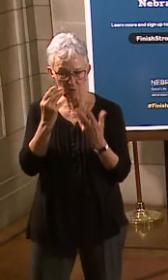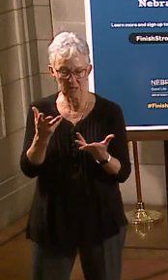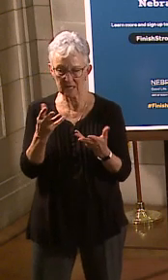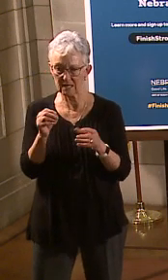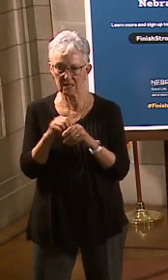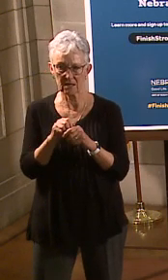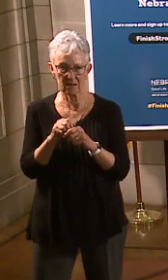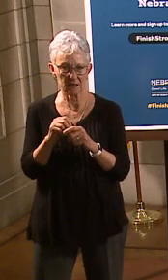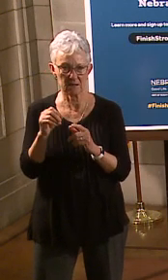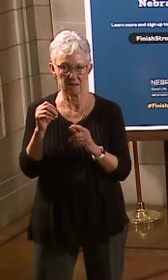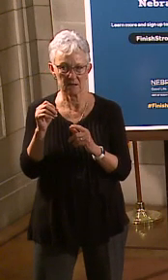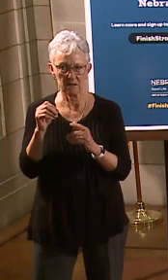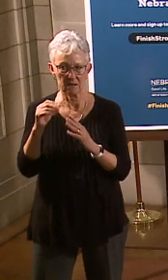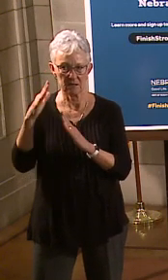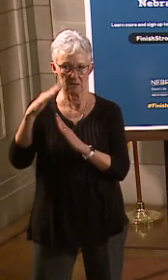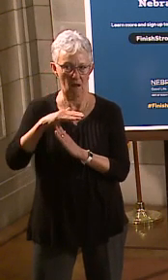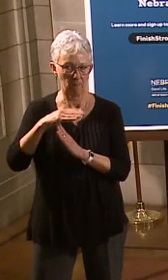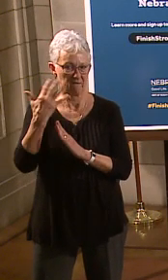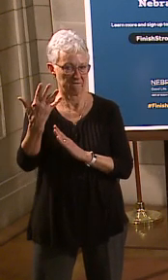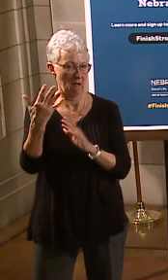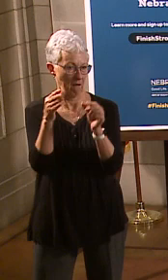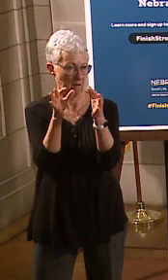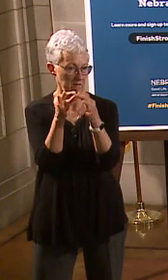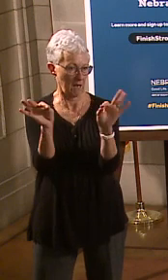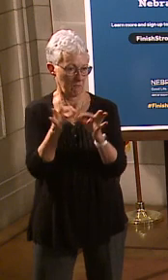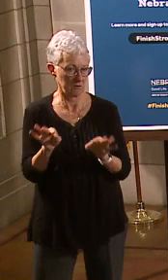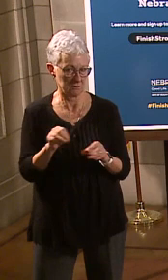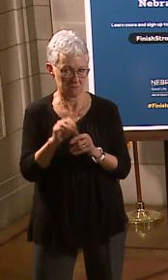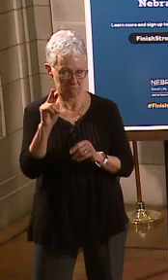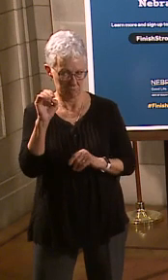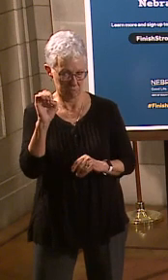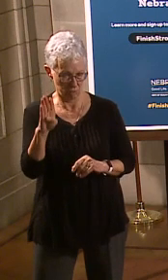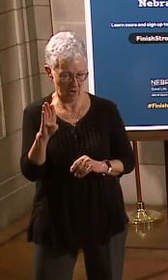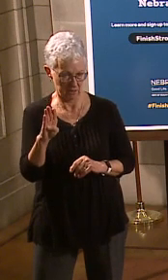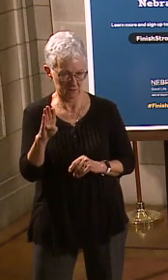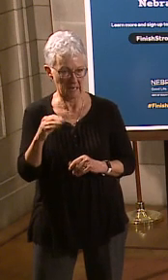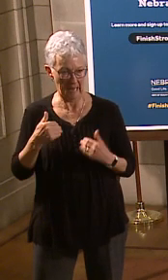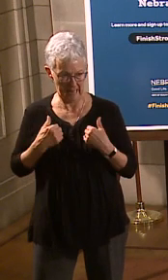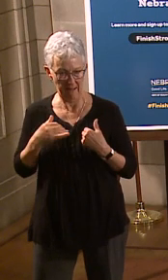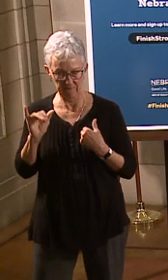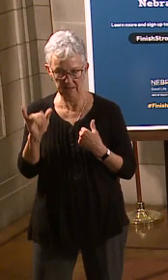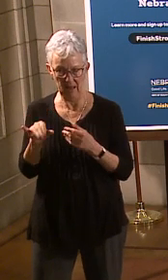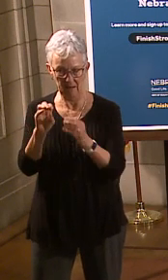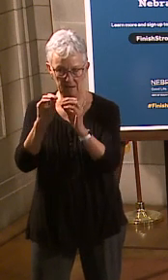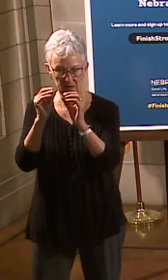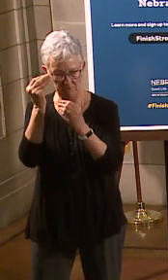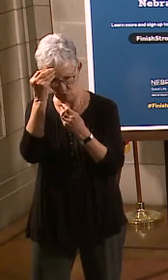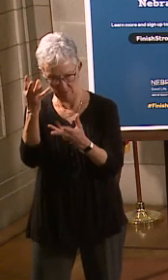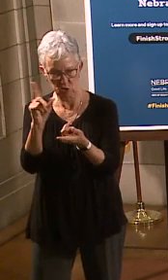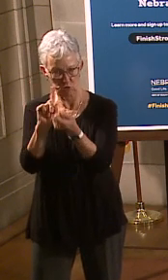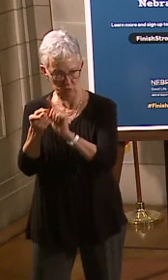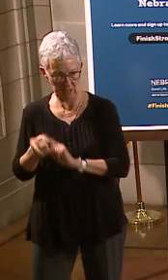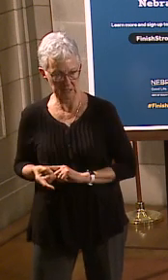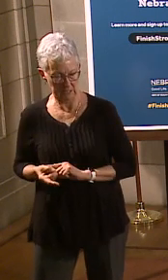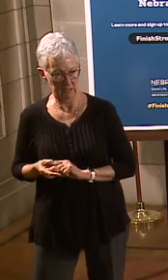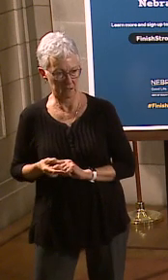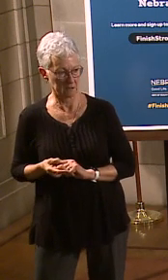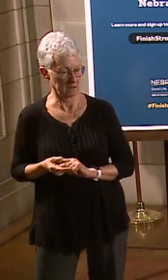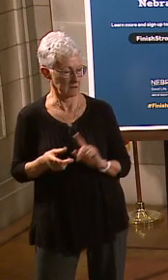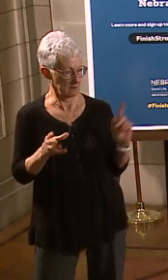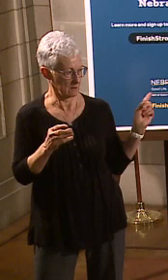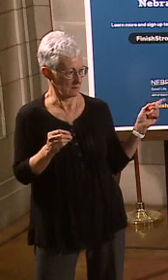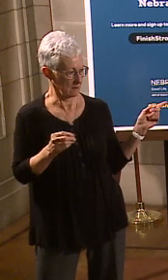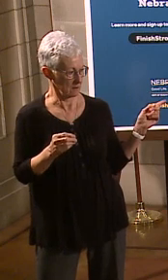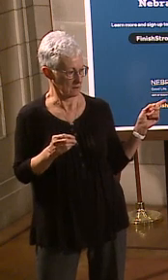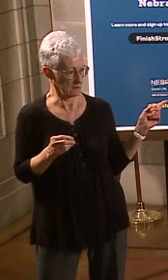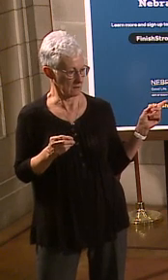have the information in the top 5 languages in Nebraska, but we also have some information in other languages as well. So we're just trying to get